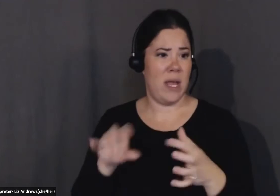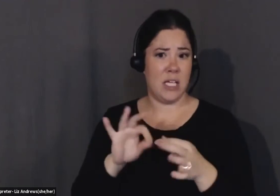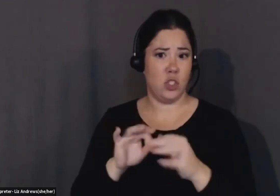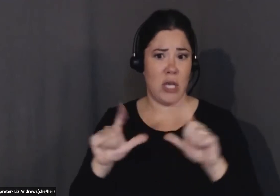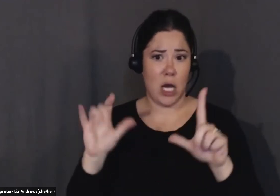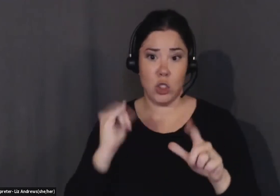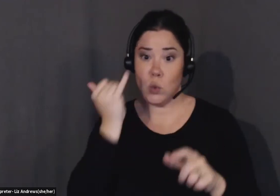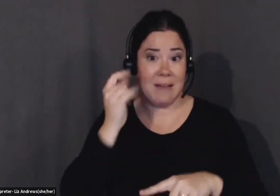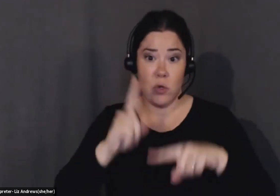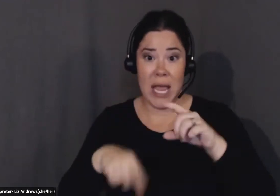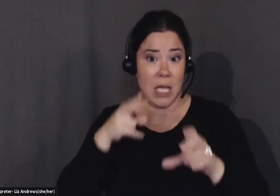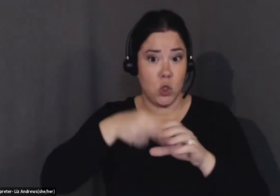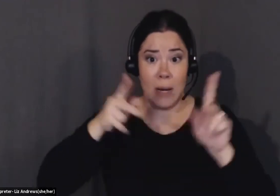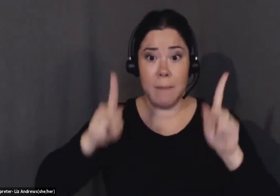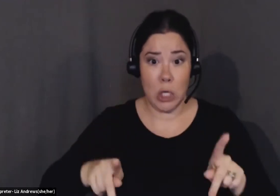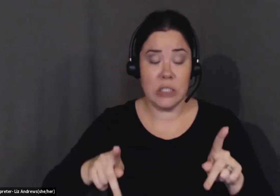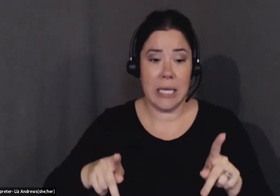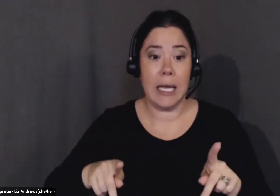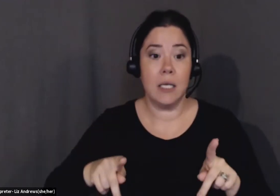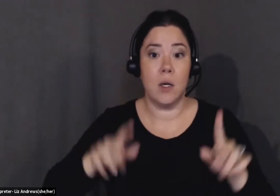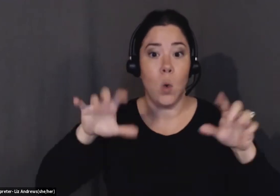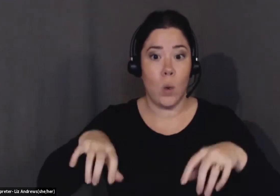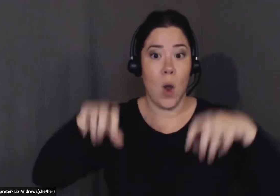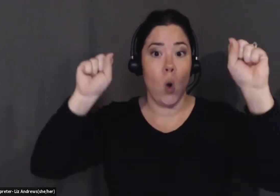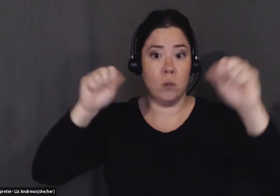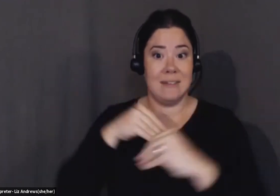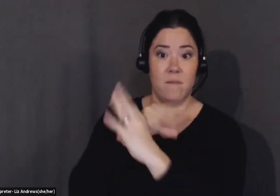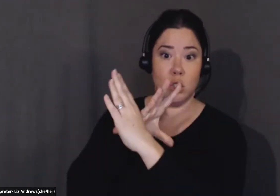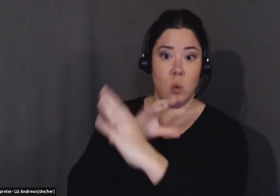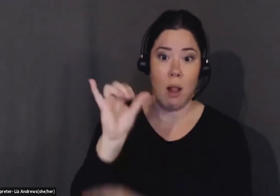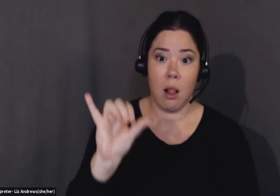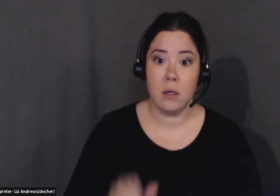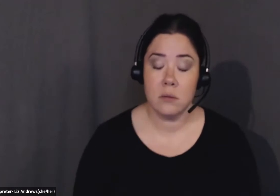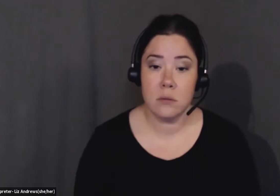join in person, we do host it also virtually.